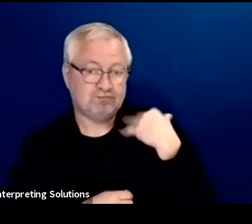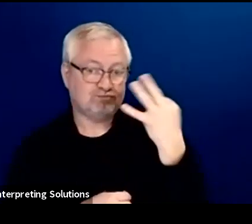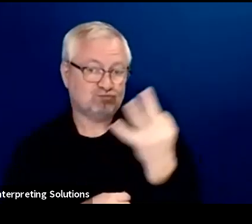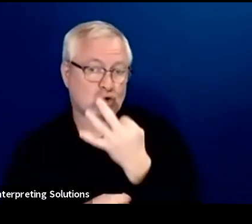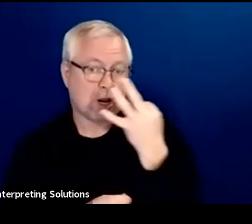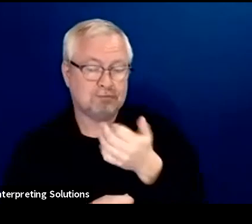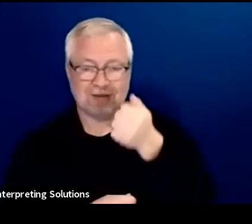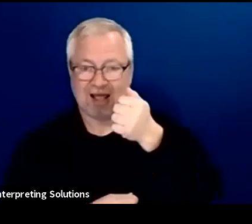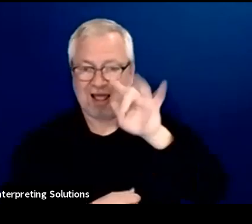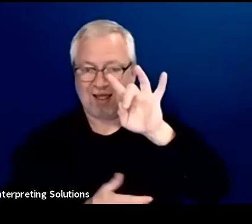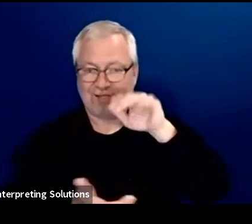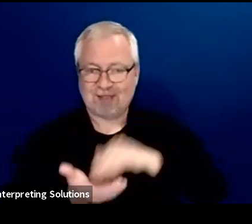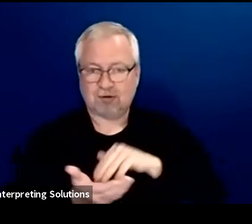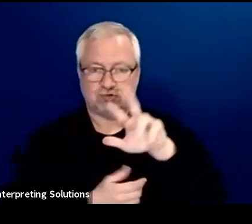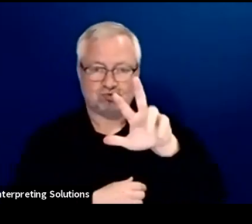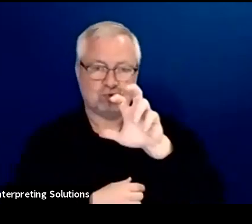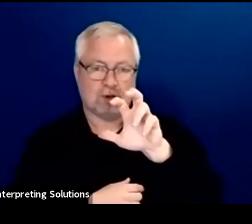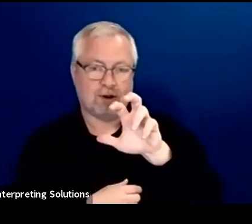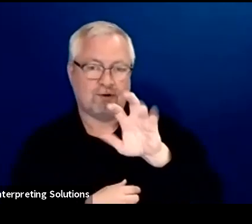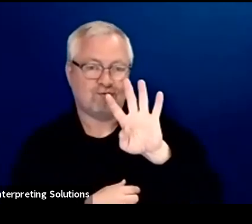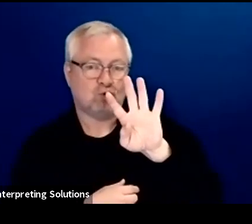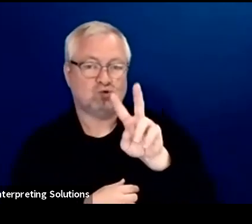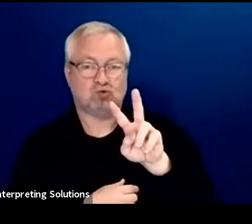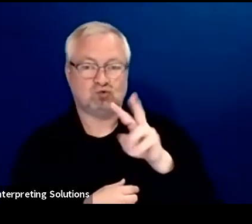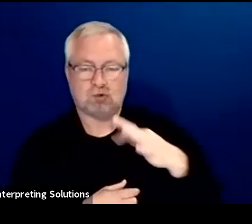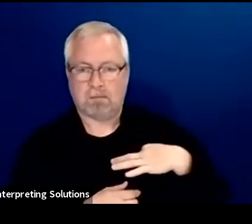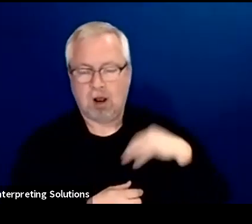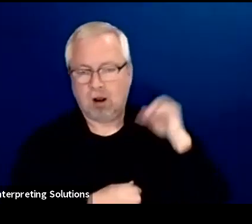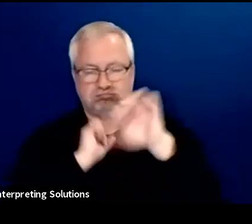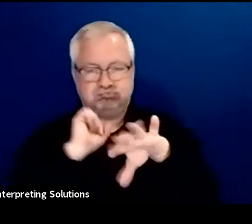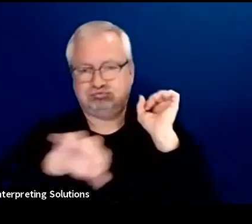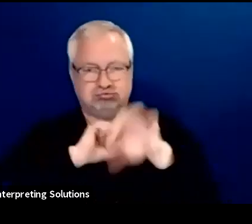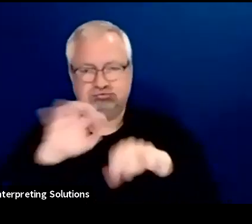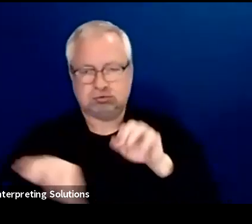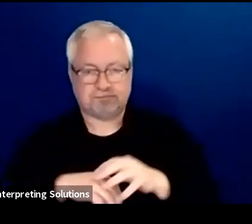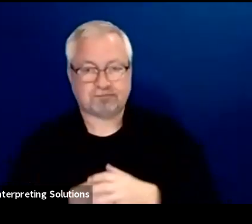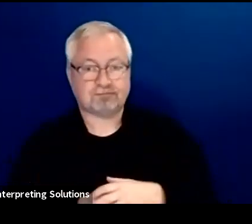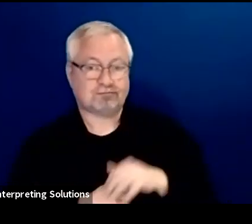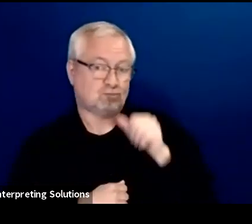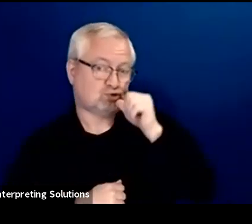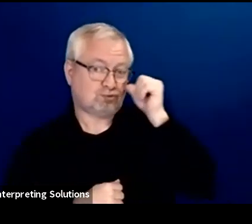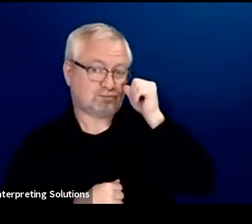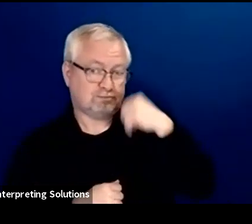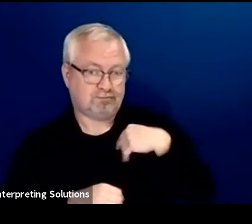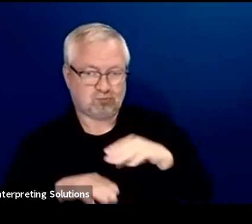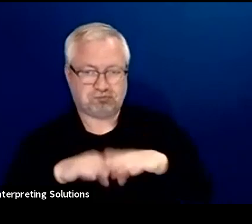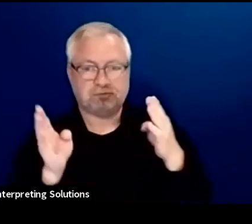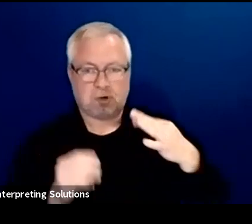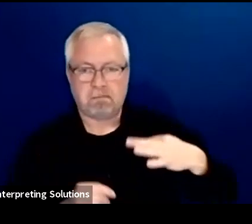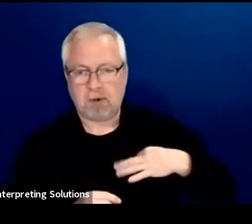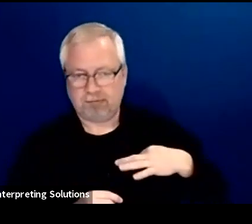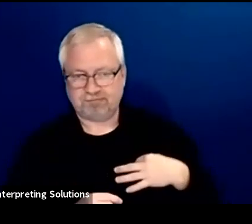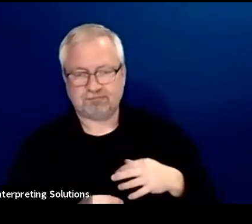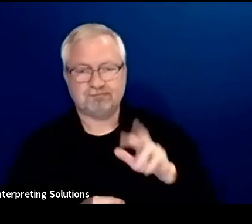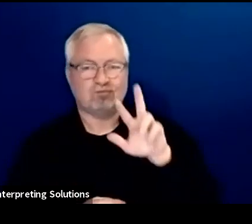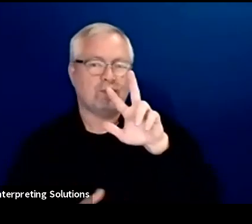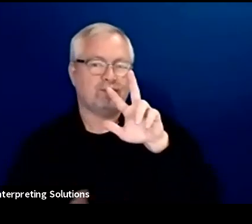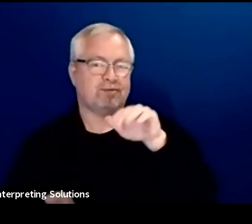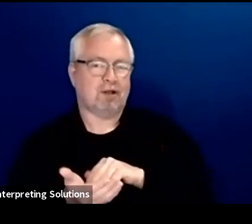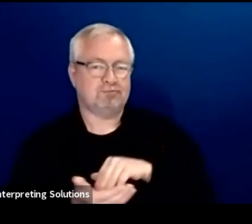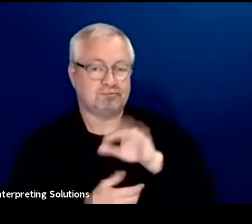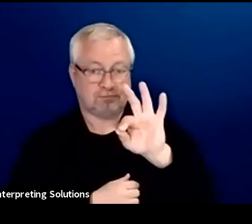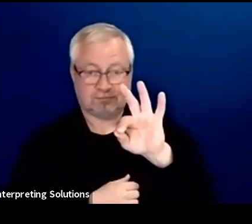18,342. And yesterday, Sundays, we are open for limited applications. We saw another 3,939. So